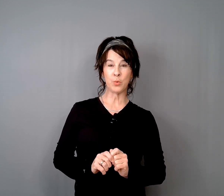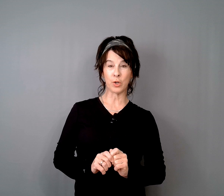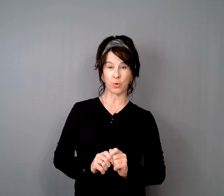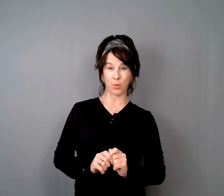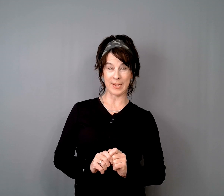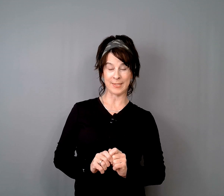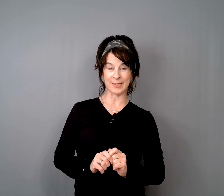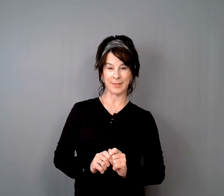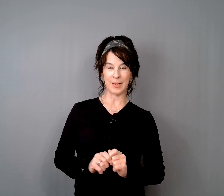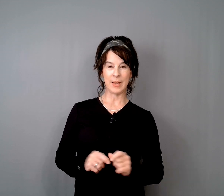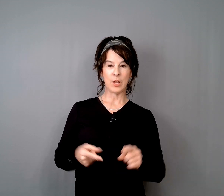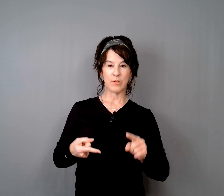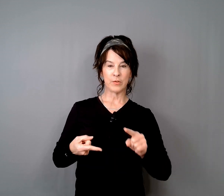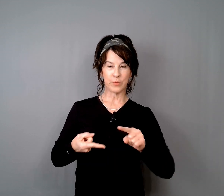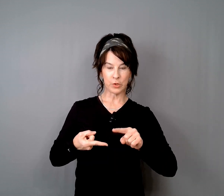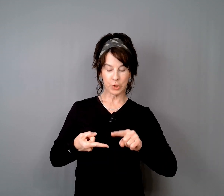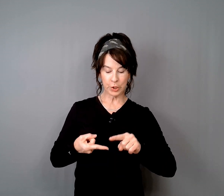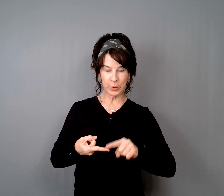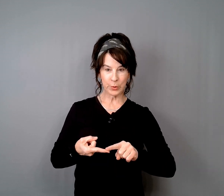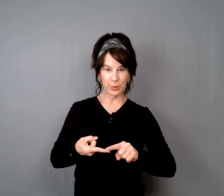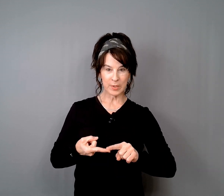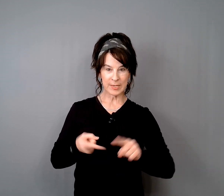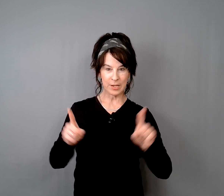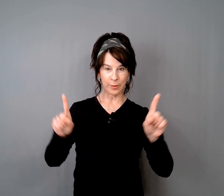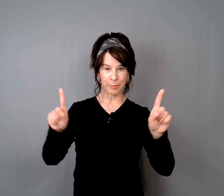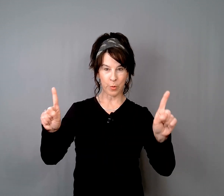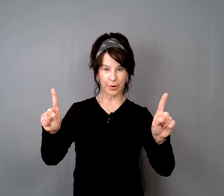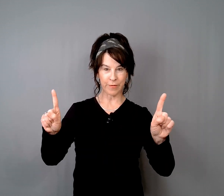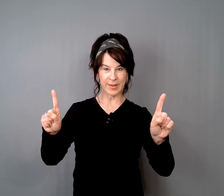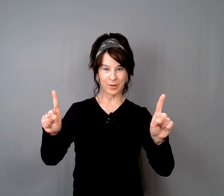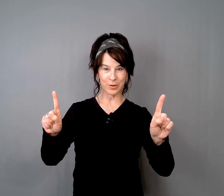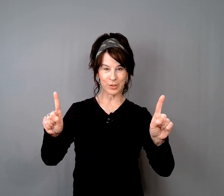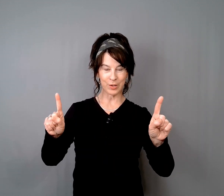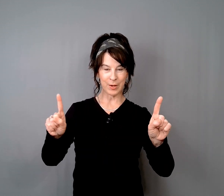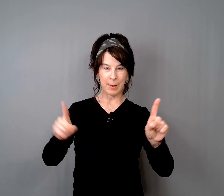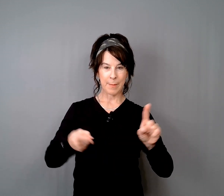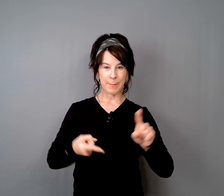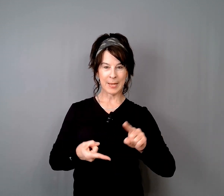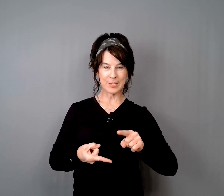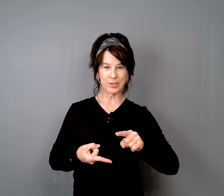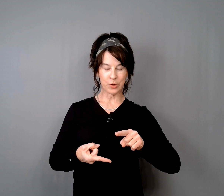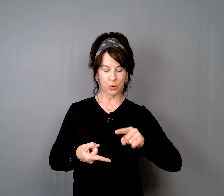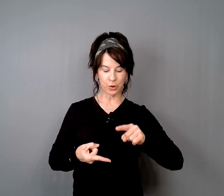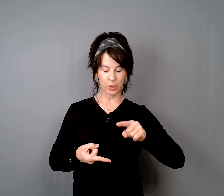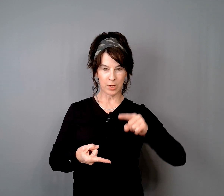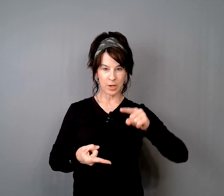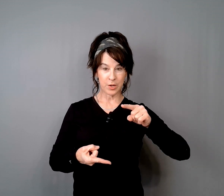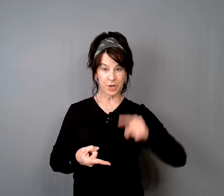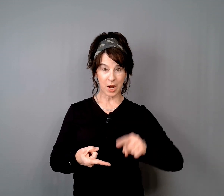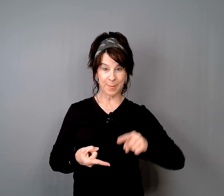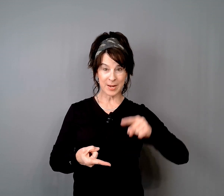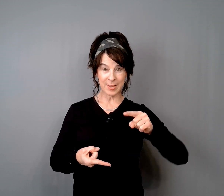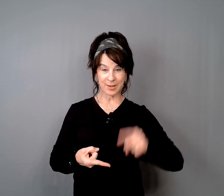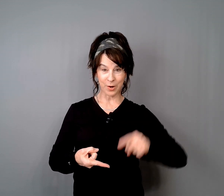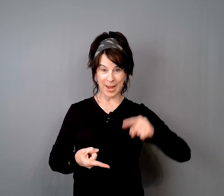were grace. For two, take your pointer fingers, place your dominant, your